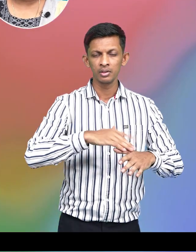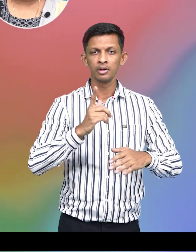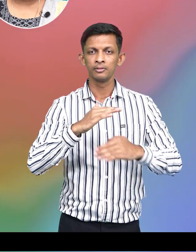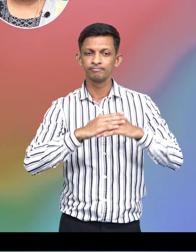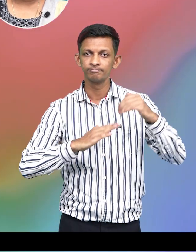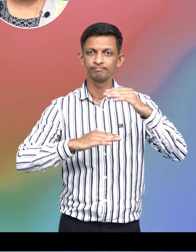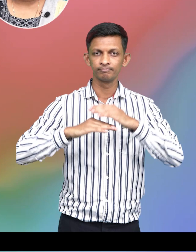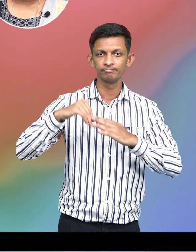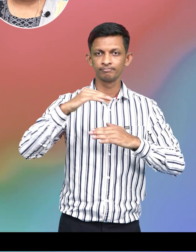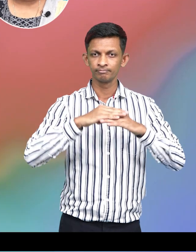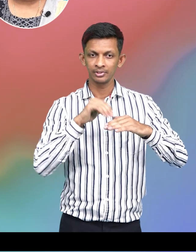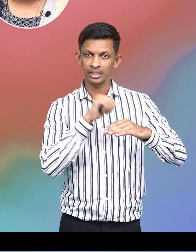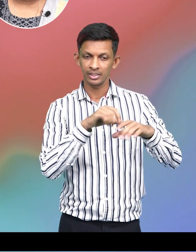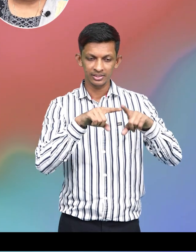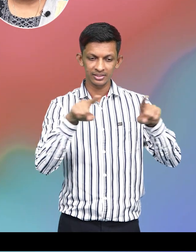brickyards,